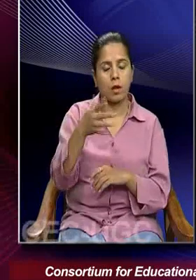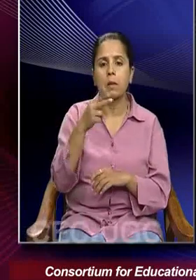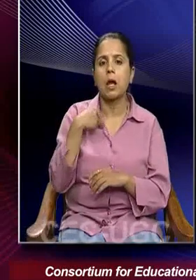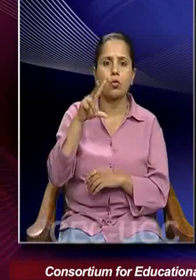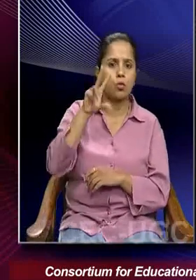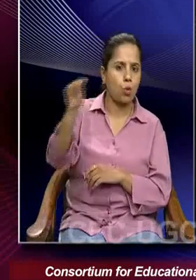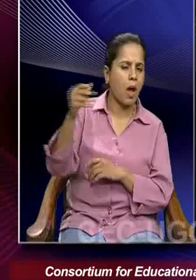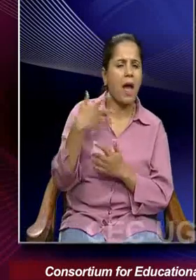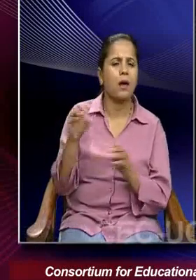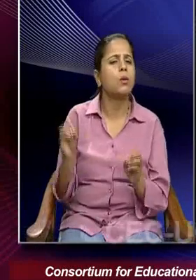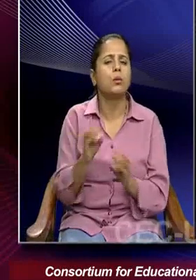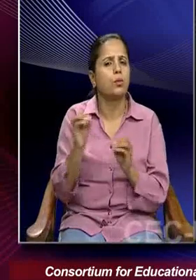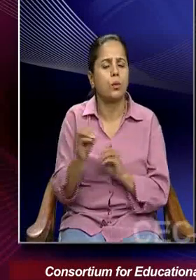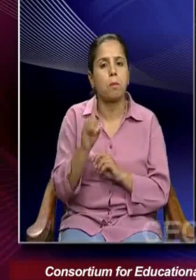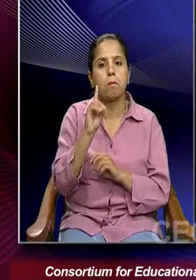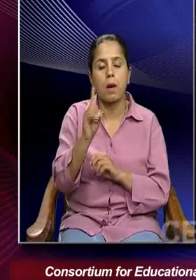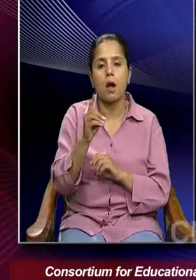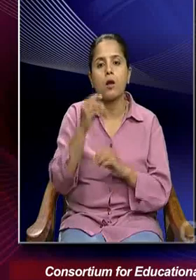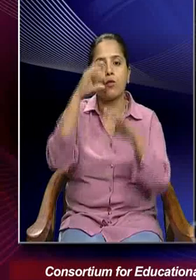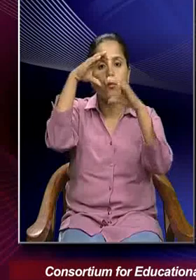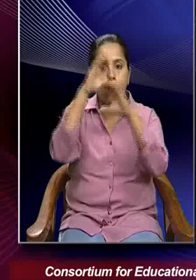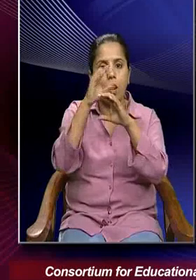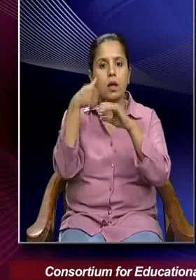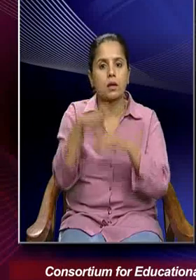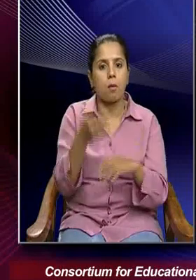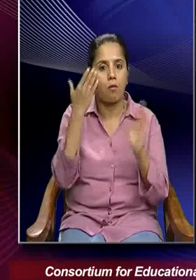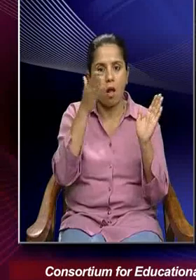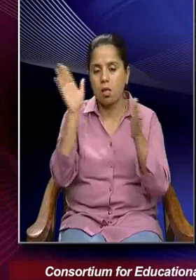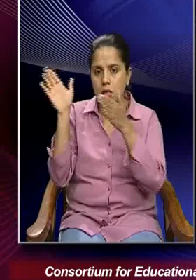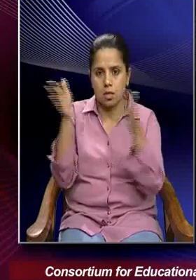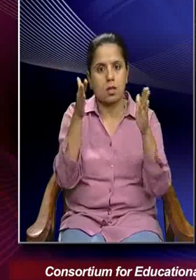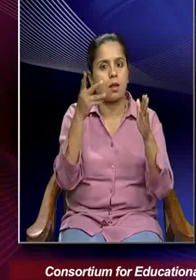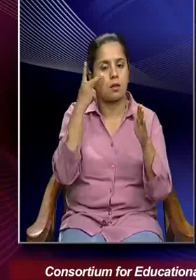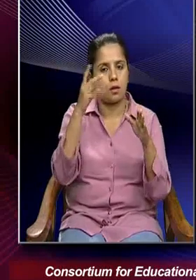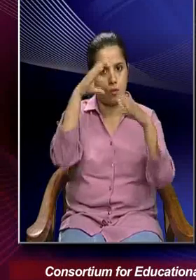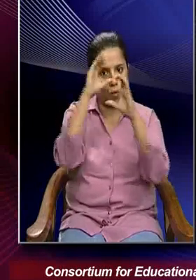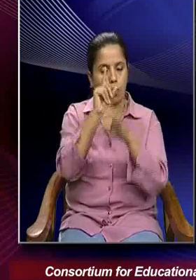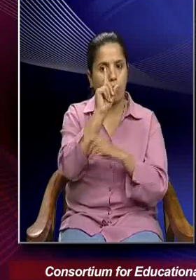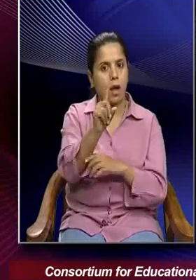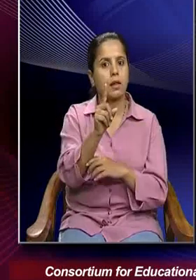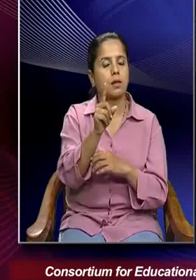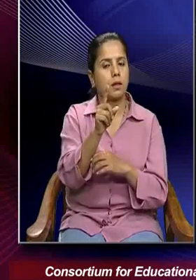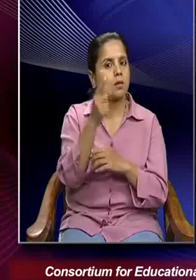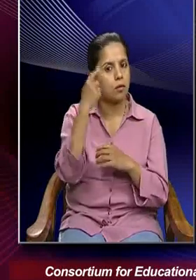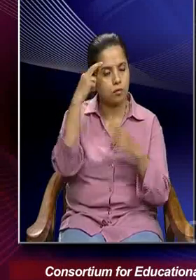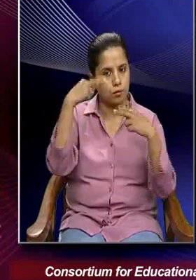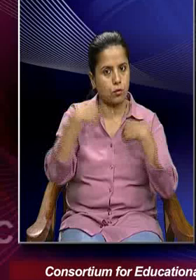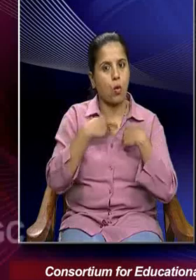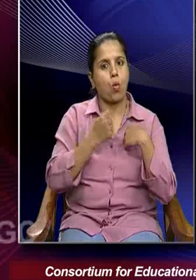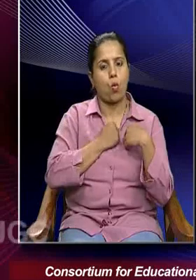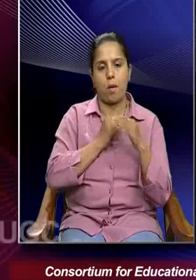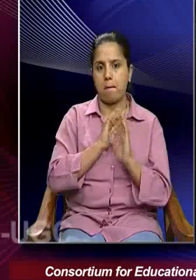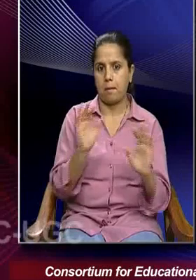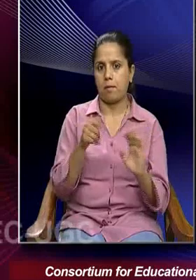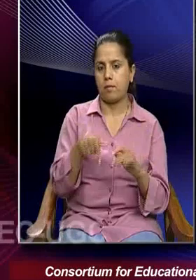of any kind. In fact, this kind of checked or controlled way of